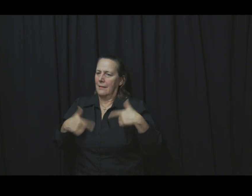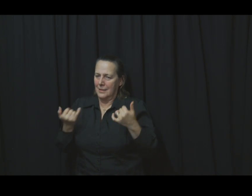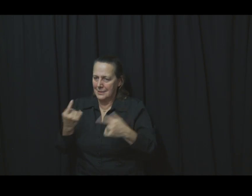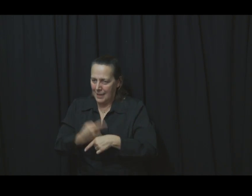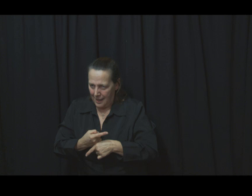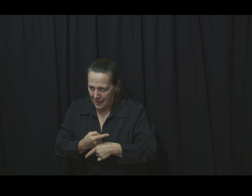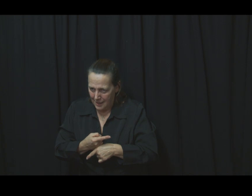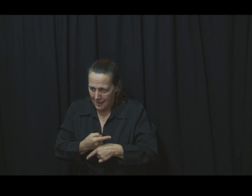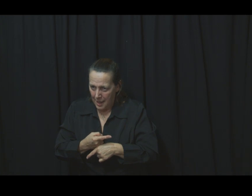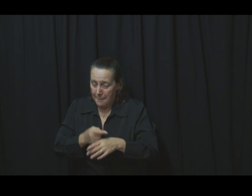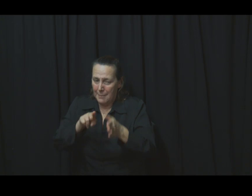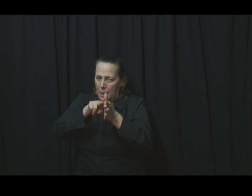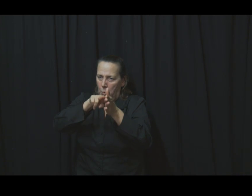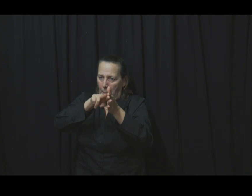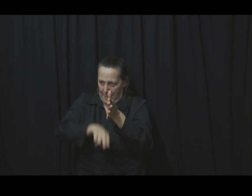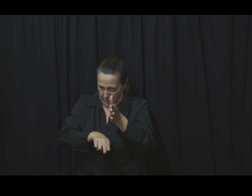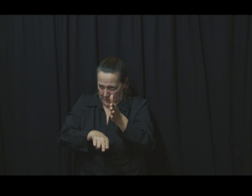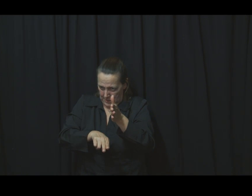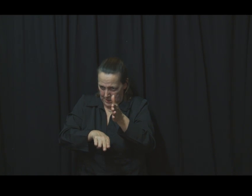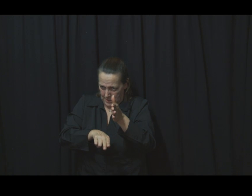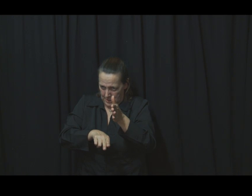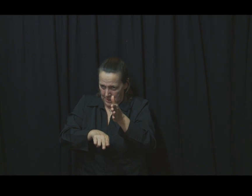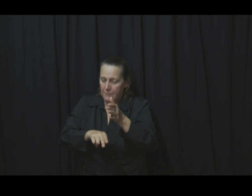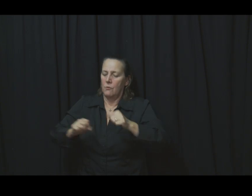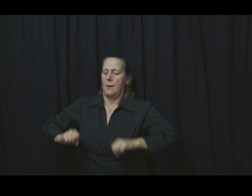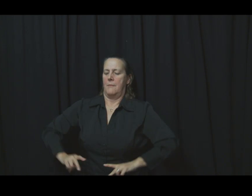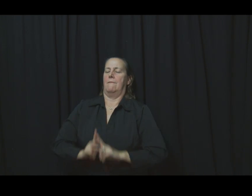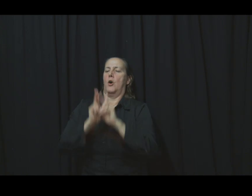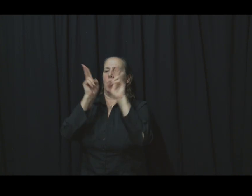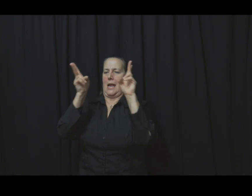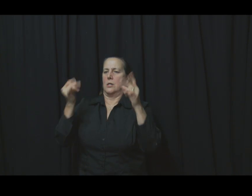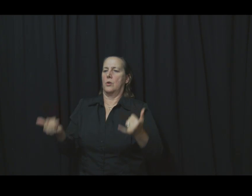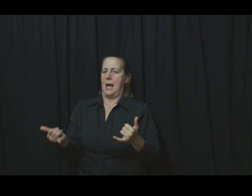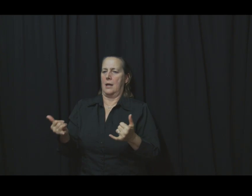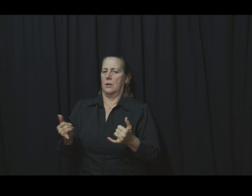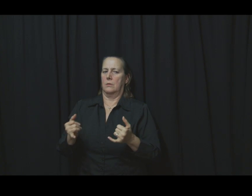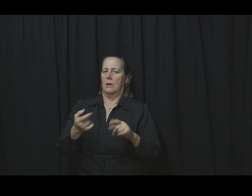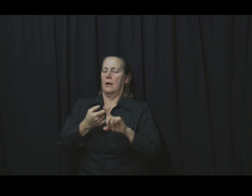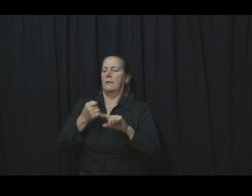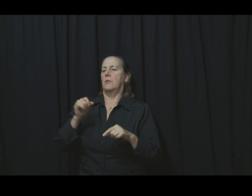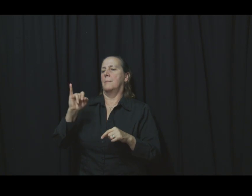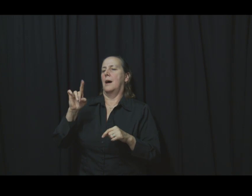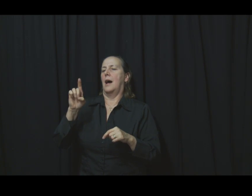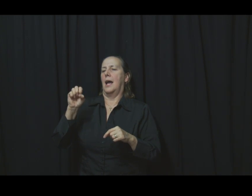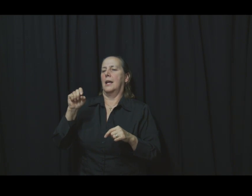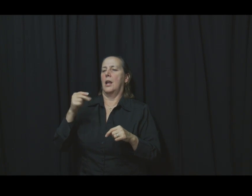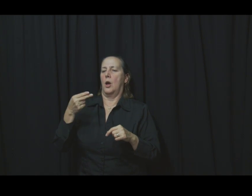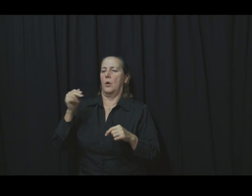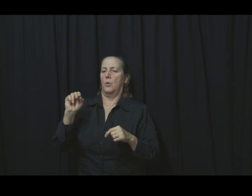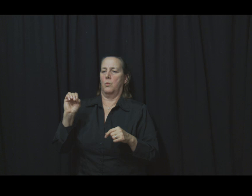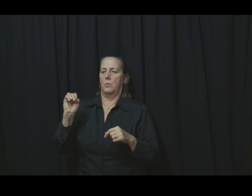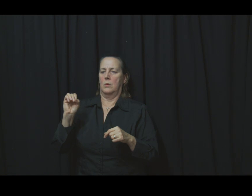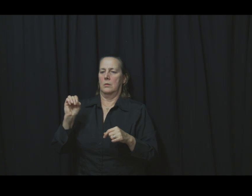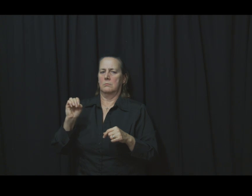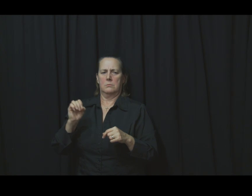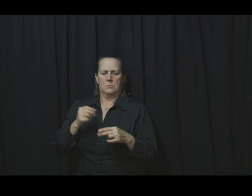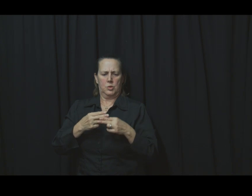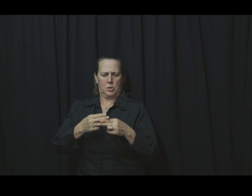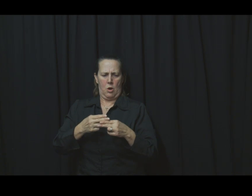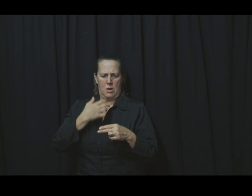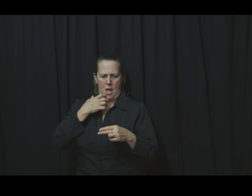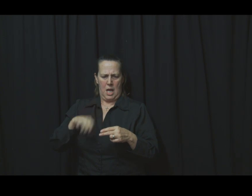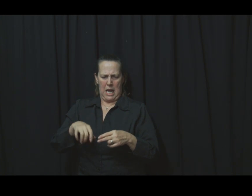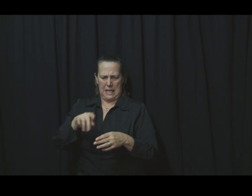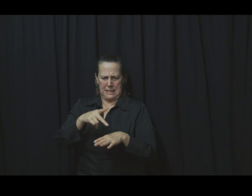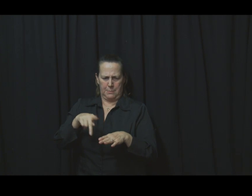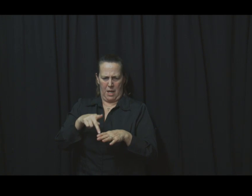they were buried catastrophically by a volcano in what is now Idaho, is now Yellowstone National Park. What's called the hot spot, people call it the super